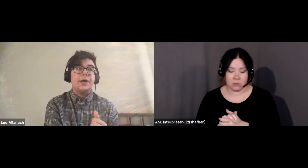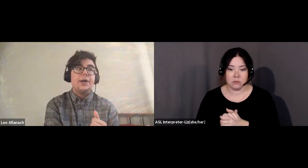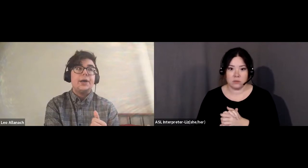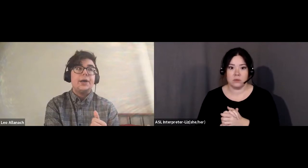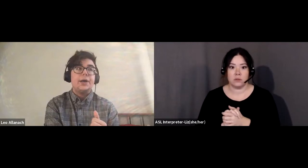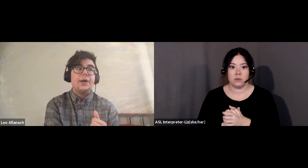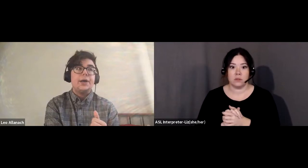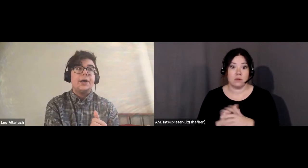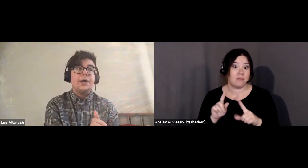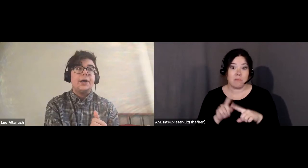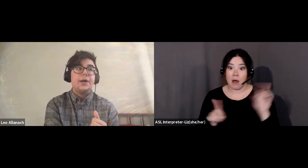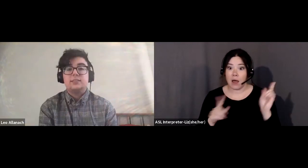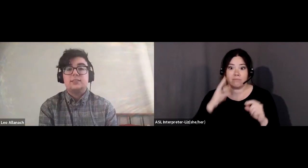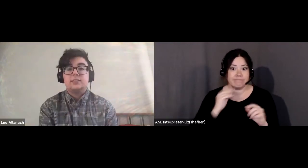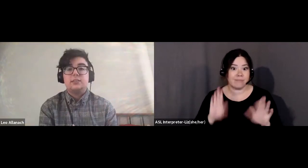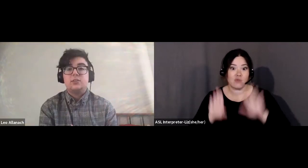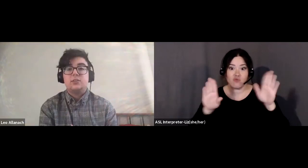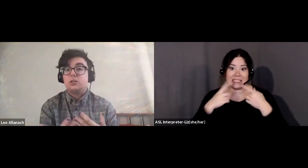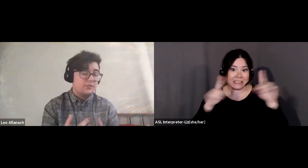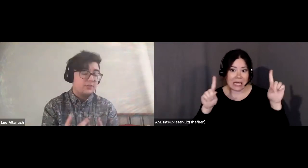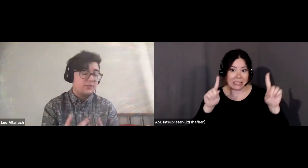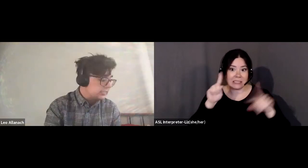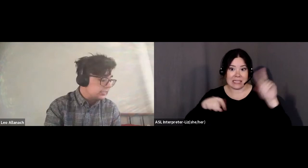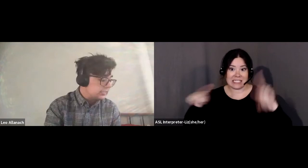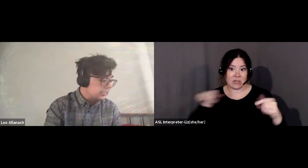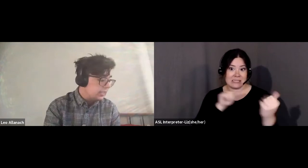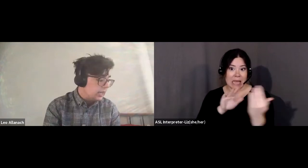But I've had great success in all of these different tactics.